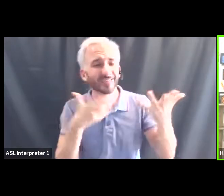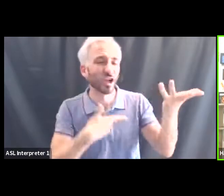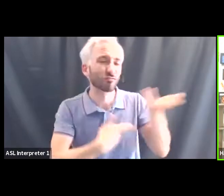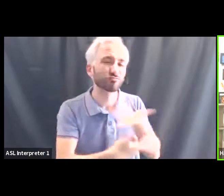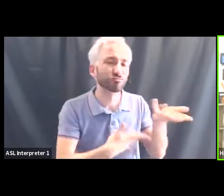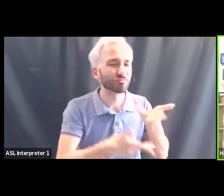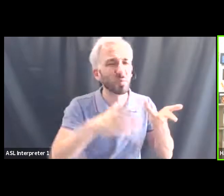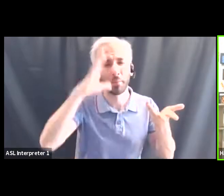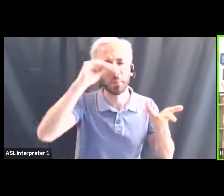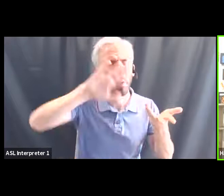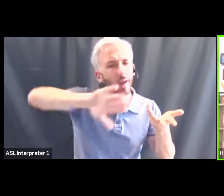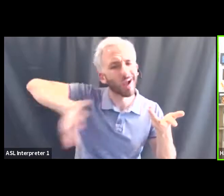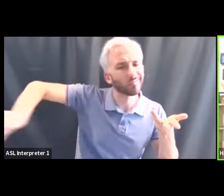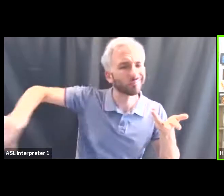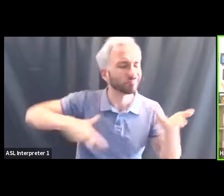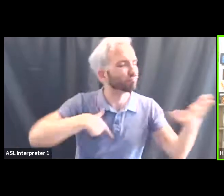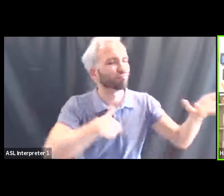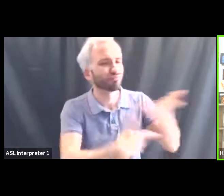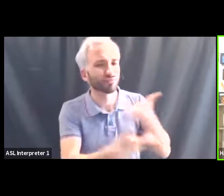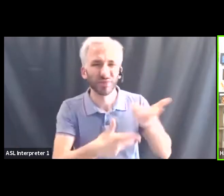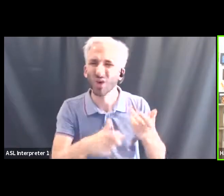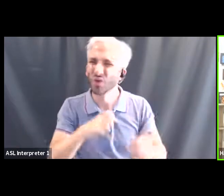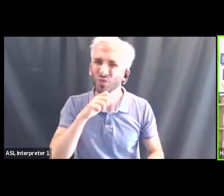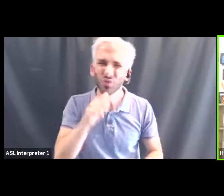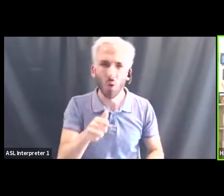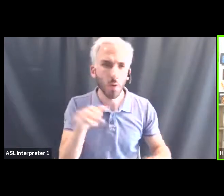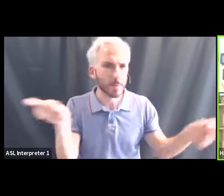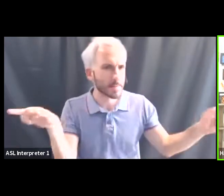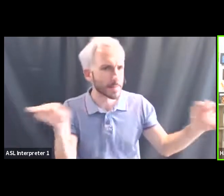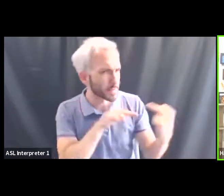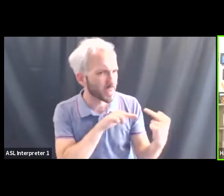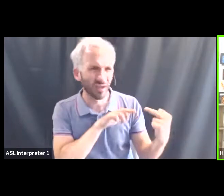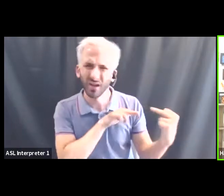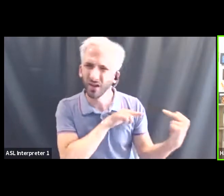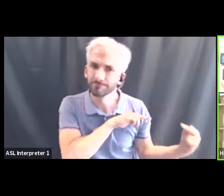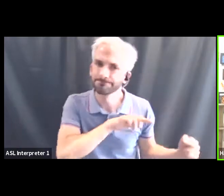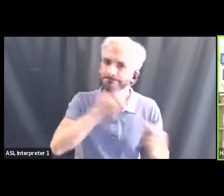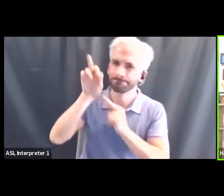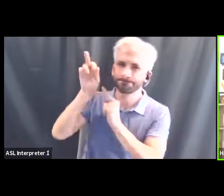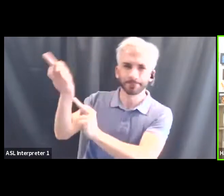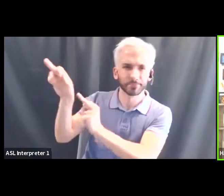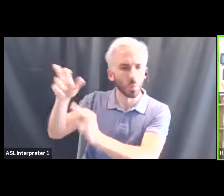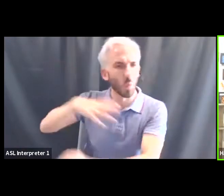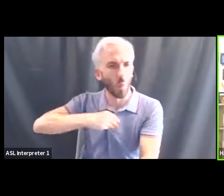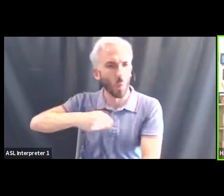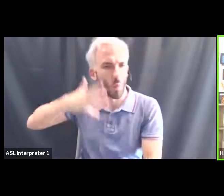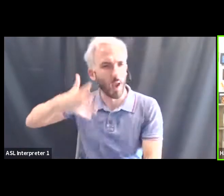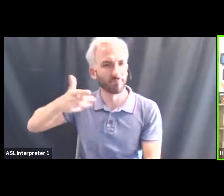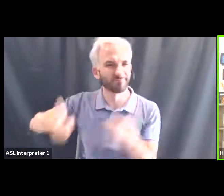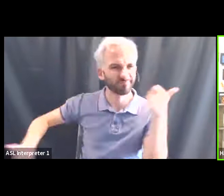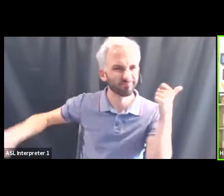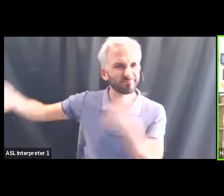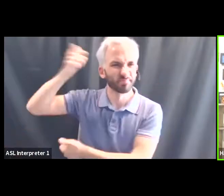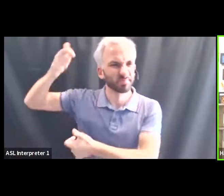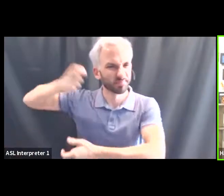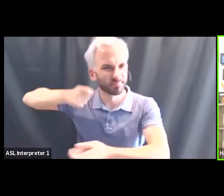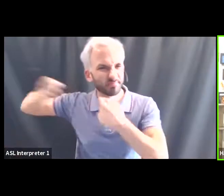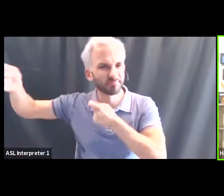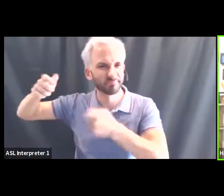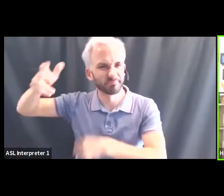your weapons at each other. Instead, point them at the white supremacist patriarchy and tear that shit